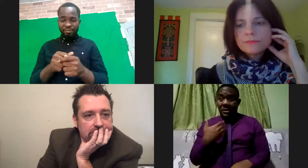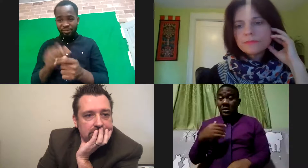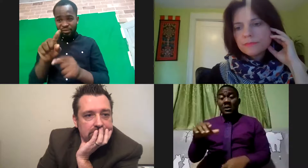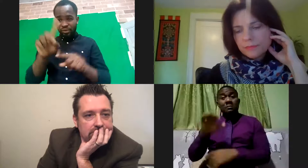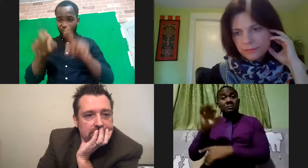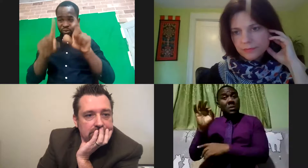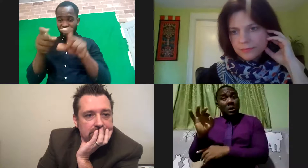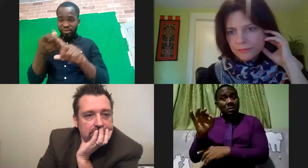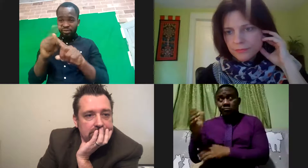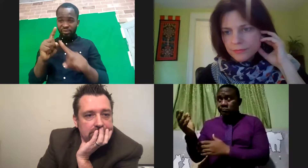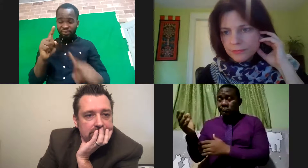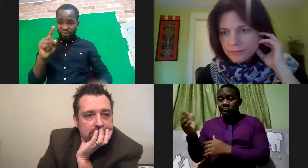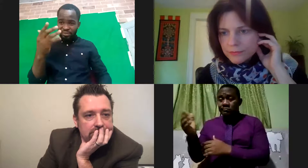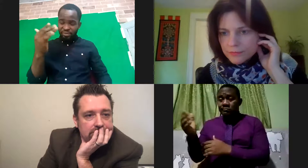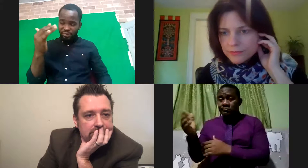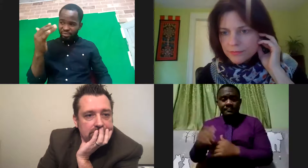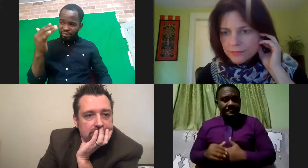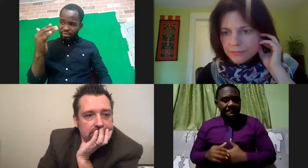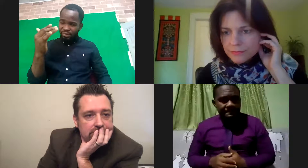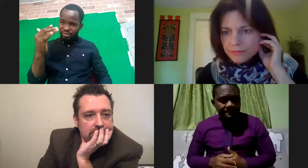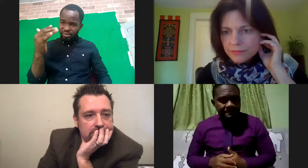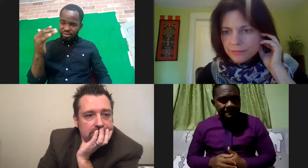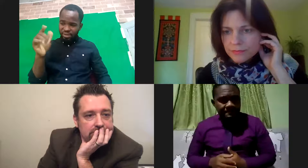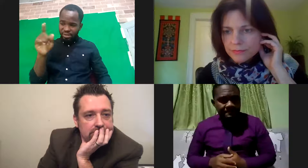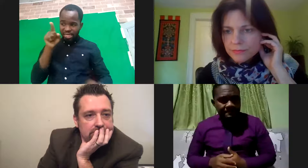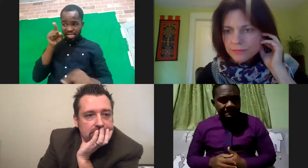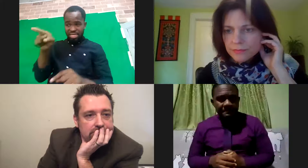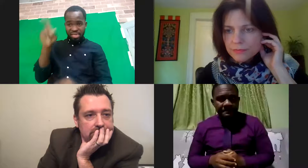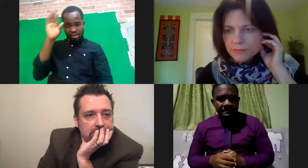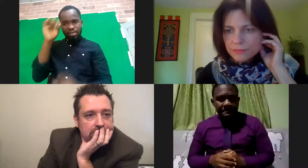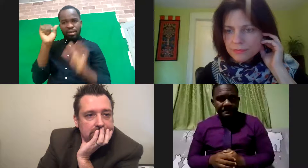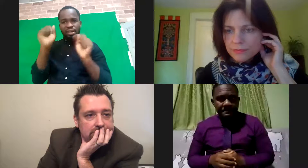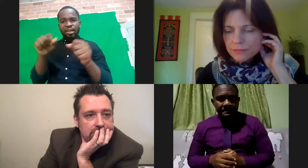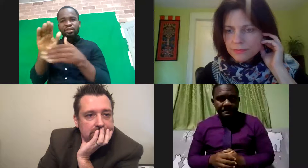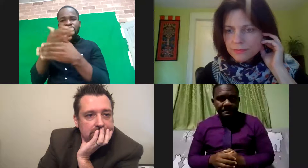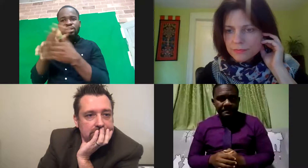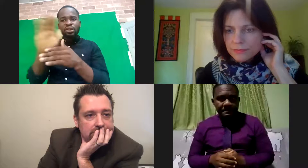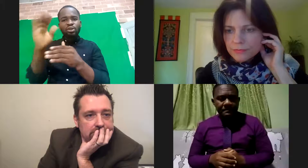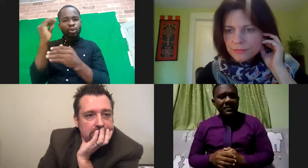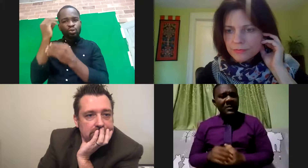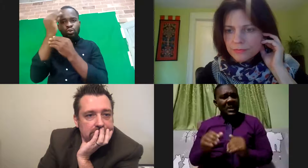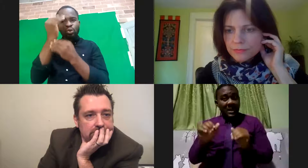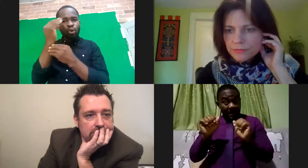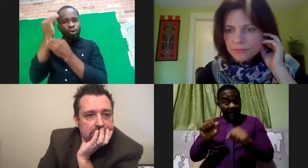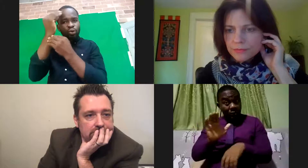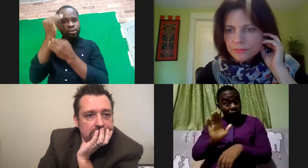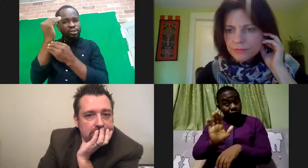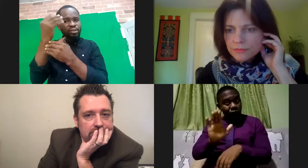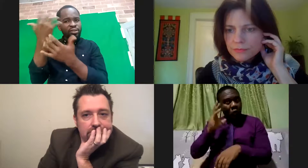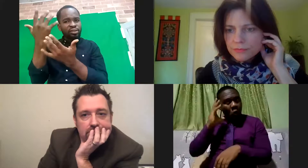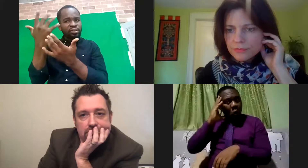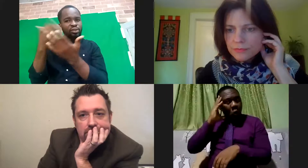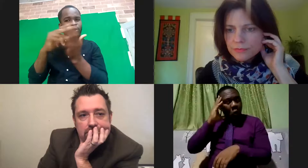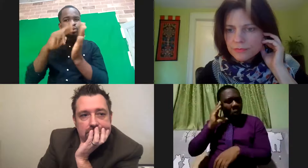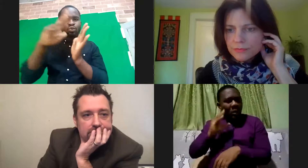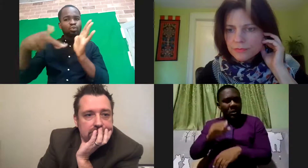from Roy, and he says, can you share your thoughts on the role of